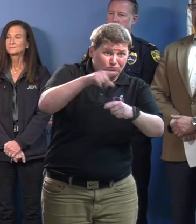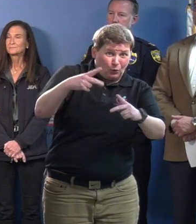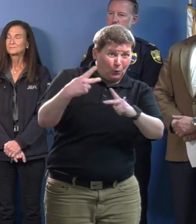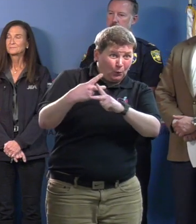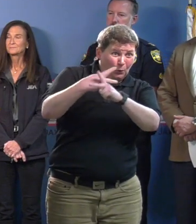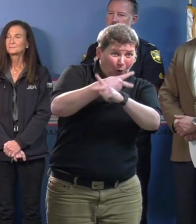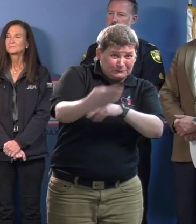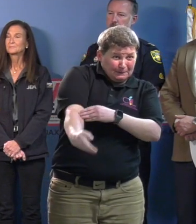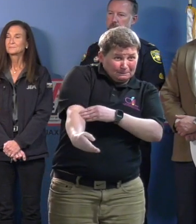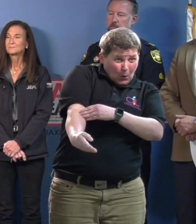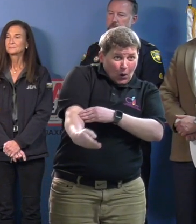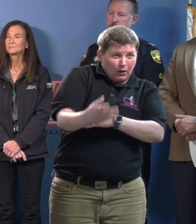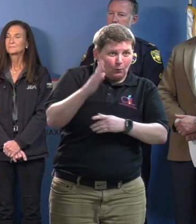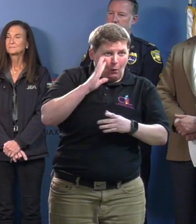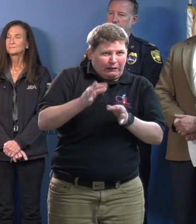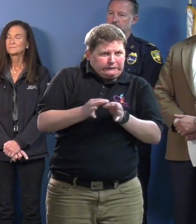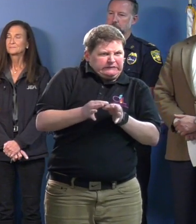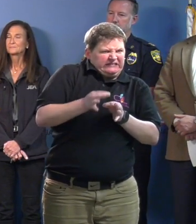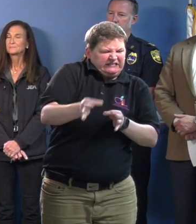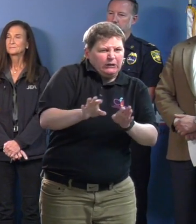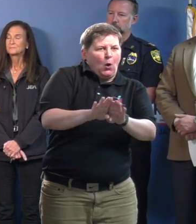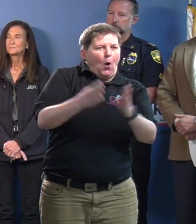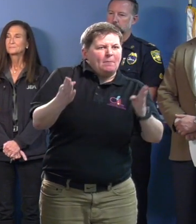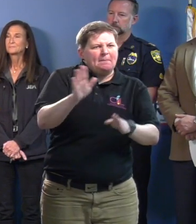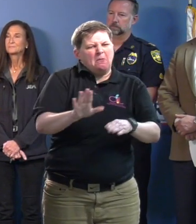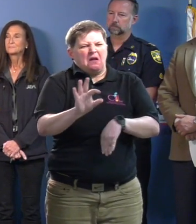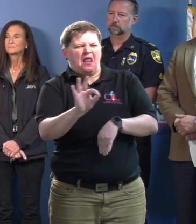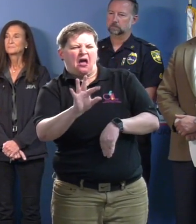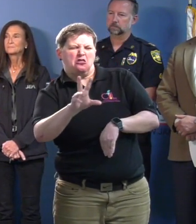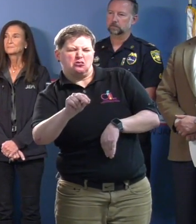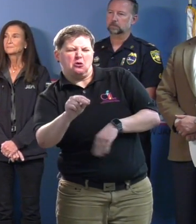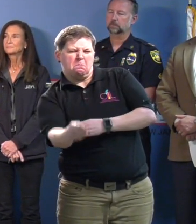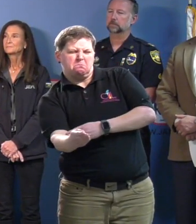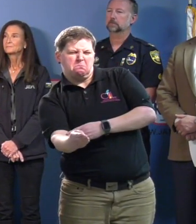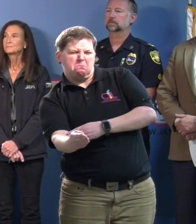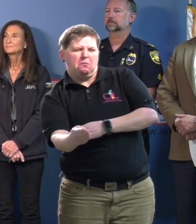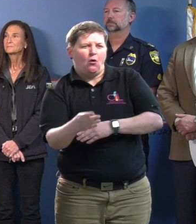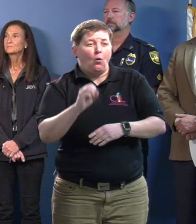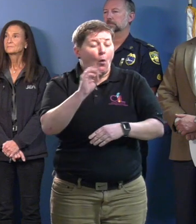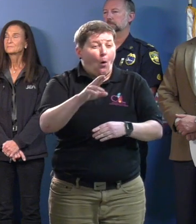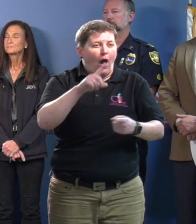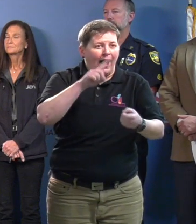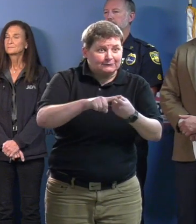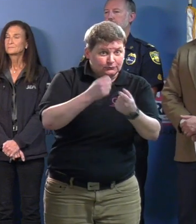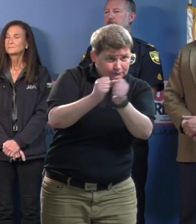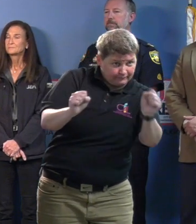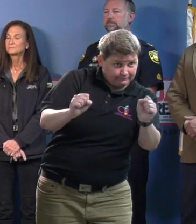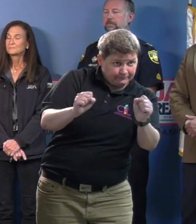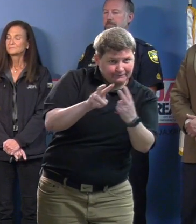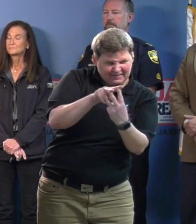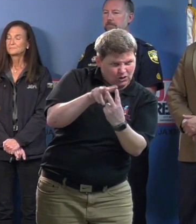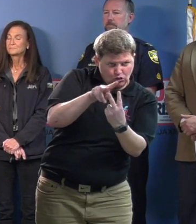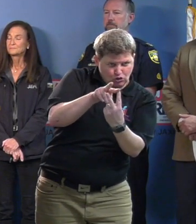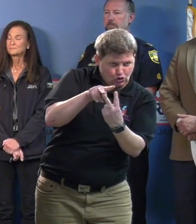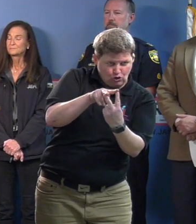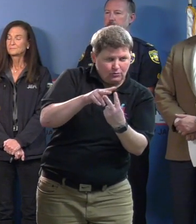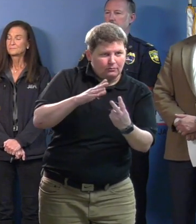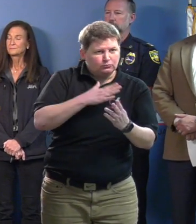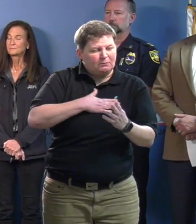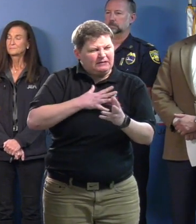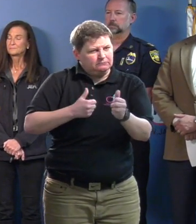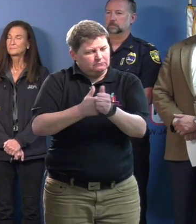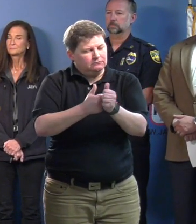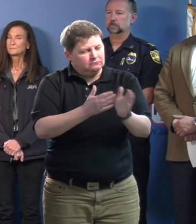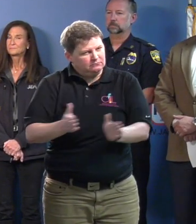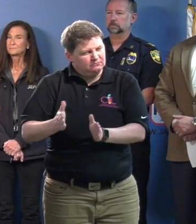tomorrow until about 9:30, or until it becomes safe to do so. So please plan accordingly on that. However, they will still be